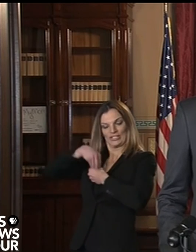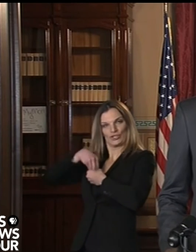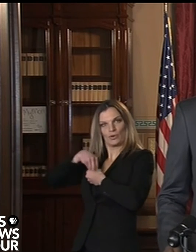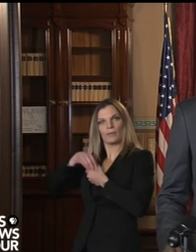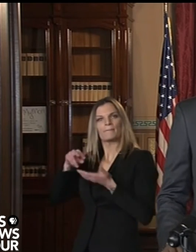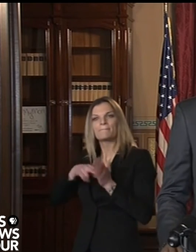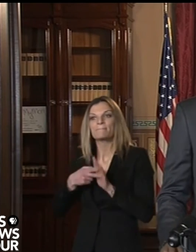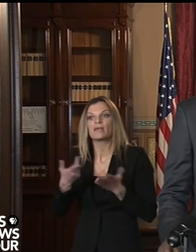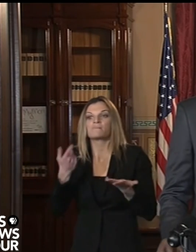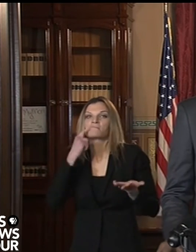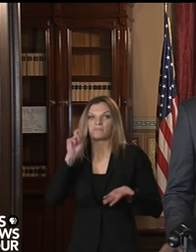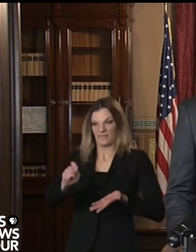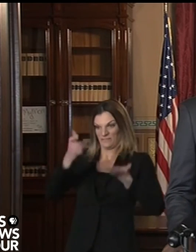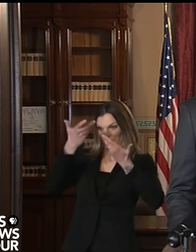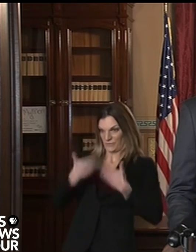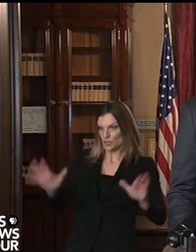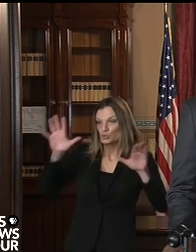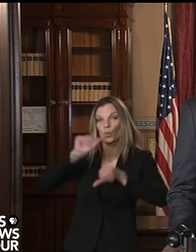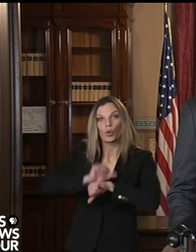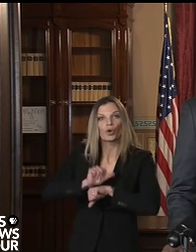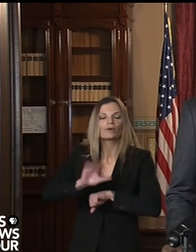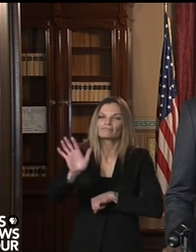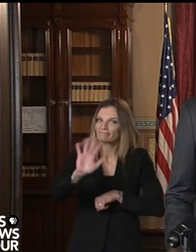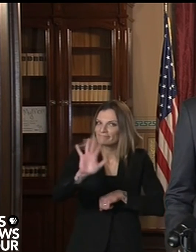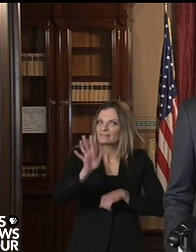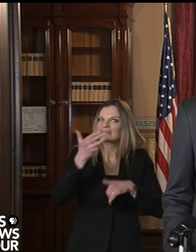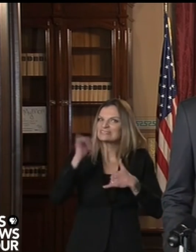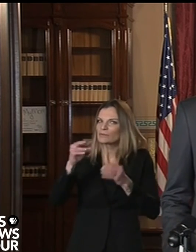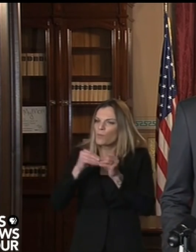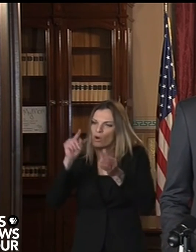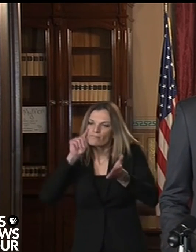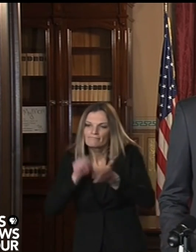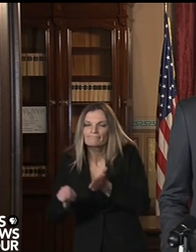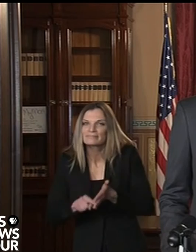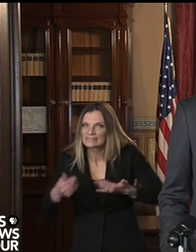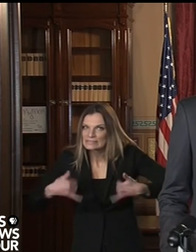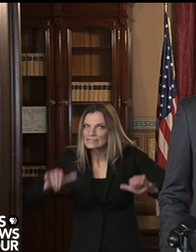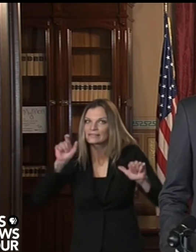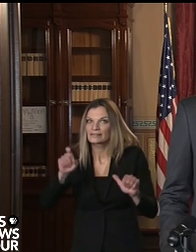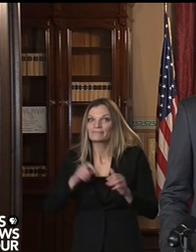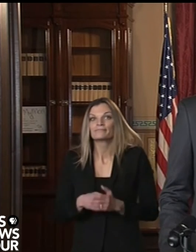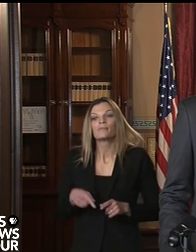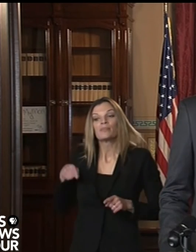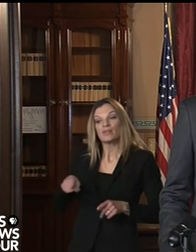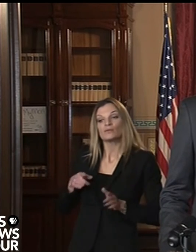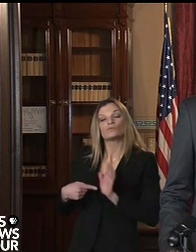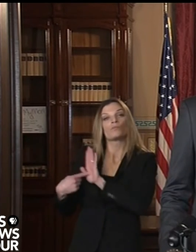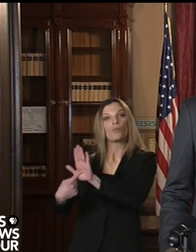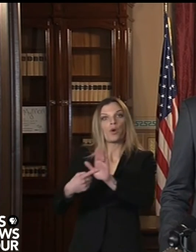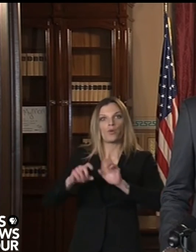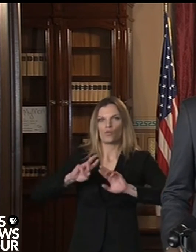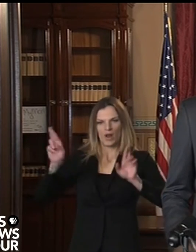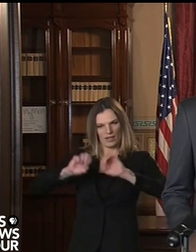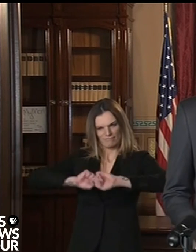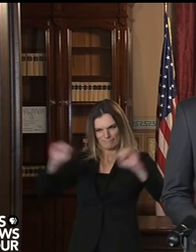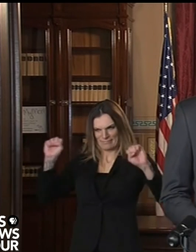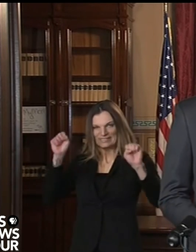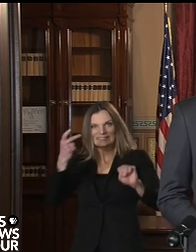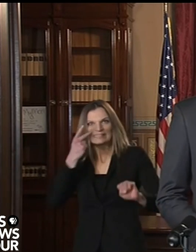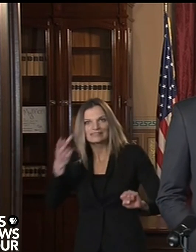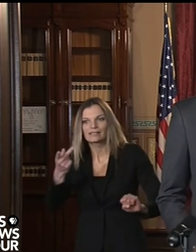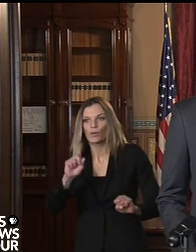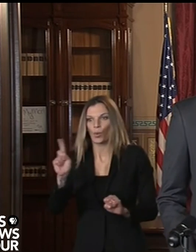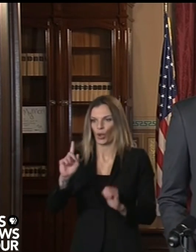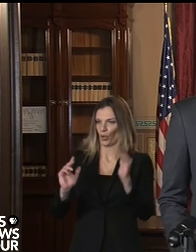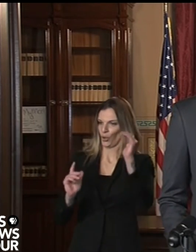done. This report recognizes the many continued challenges that vulnerable communities in our state face and provides